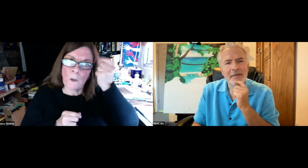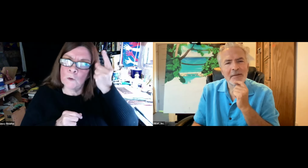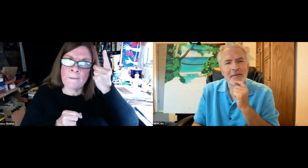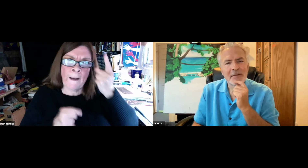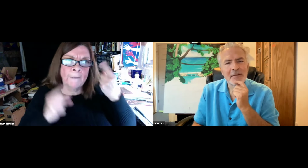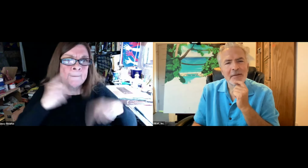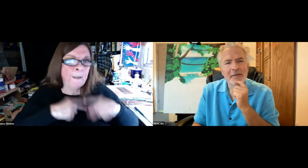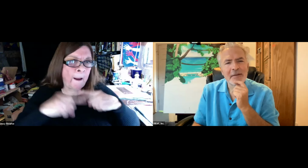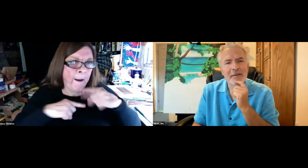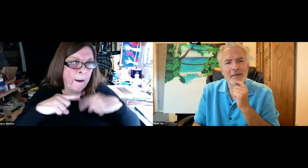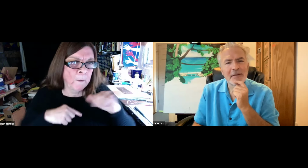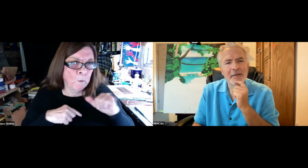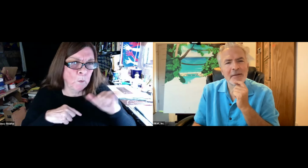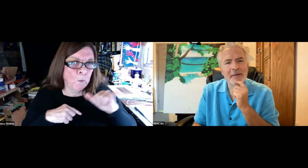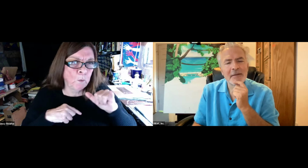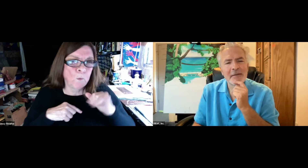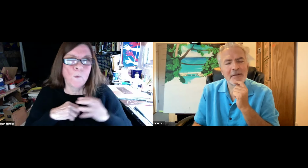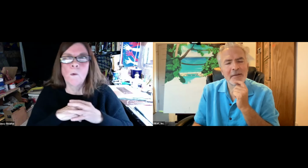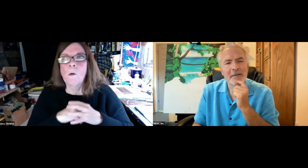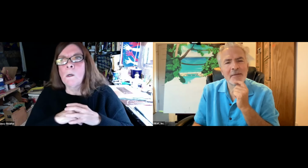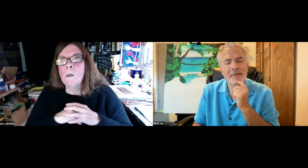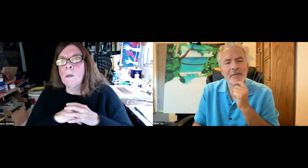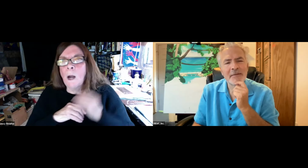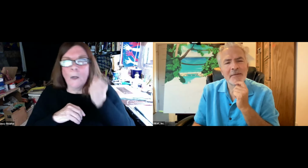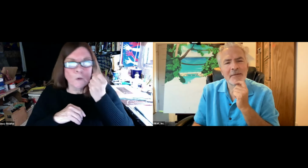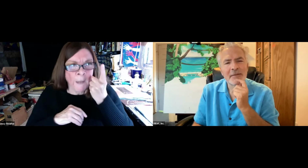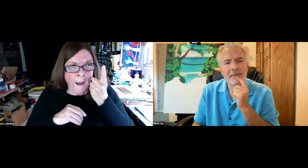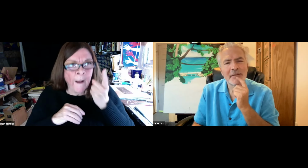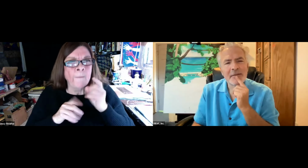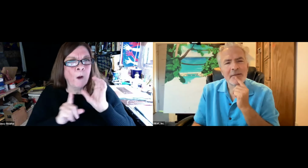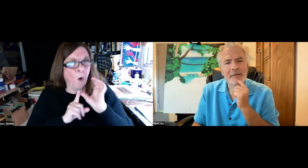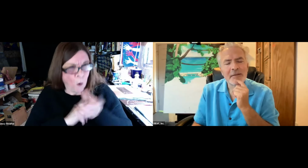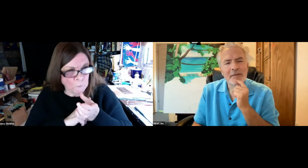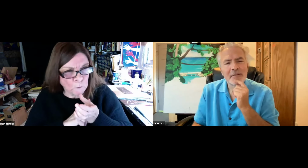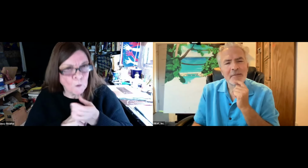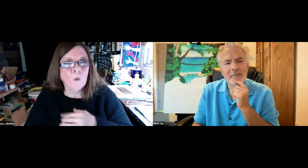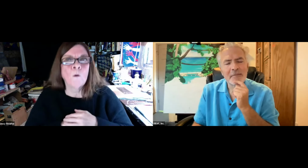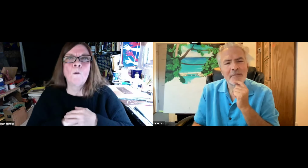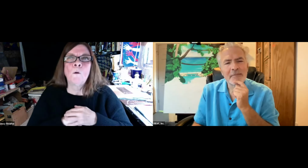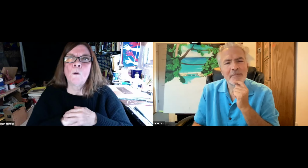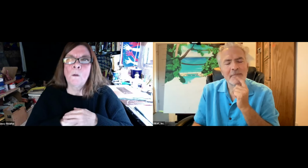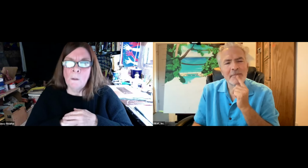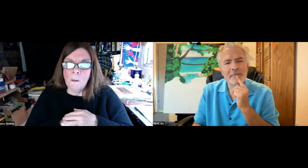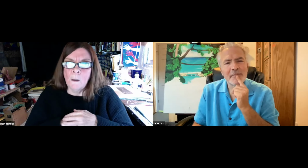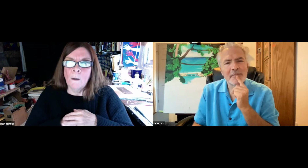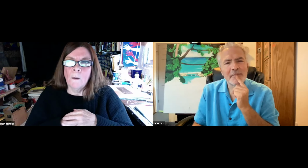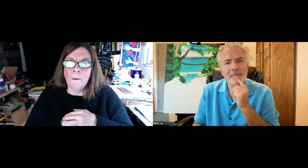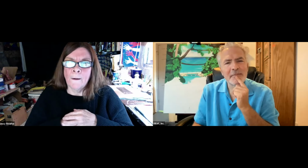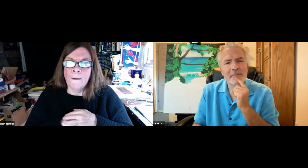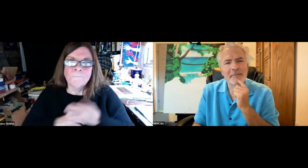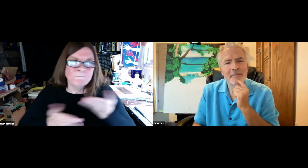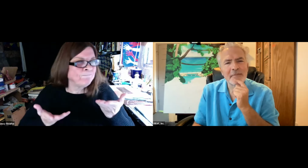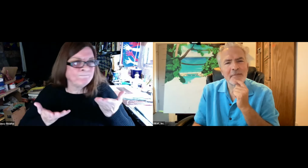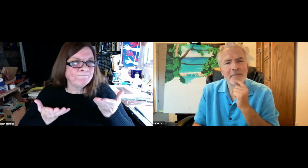And also, the interpreter knows and understands some of the signs I use as well. The interpreter also has a